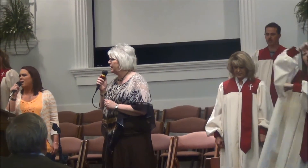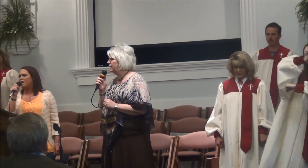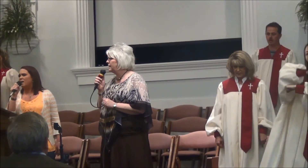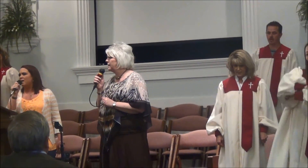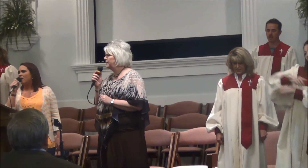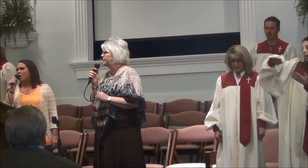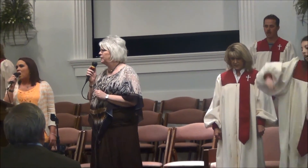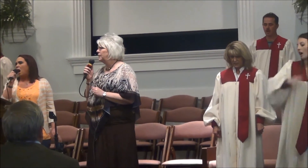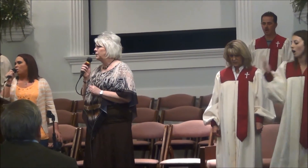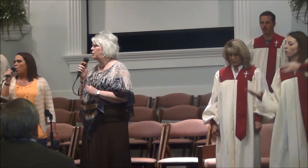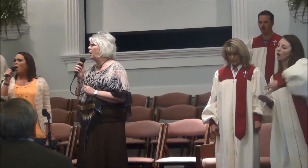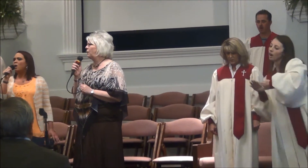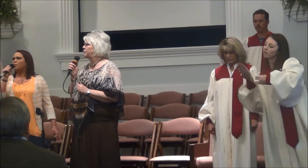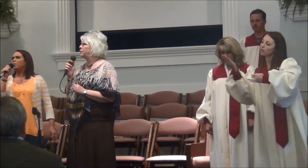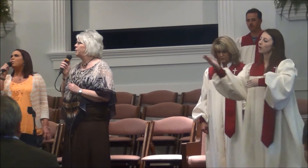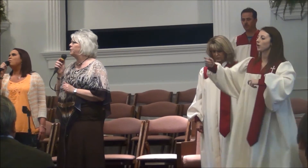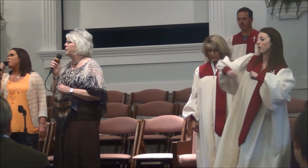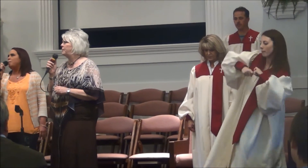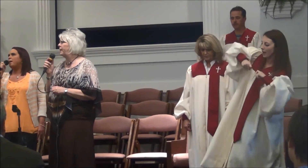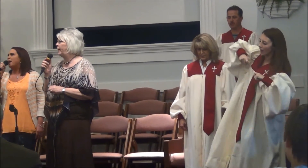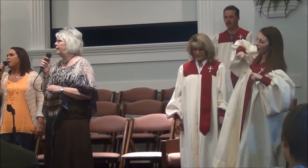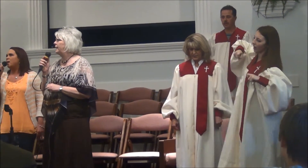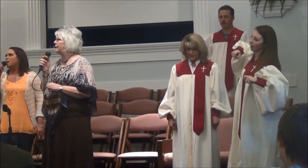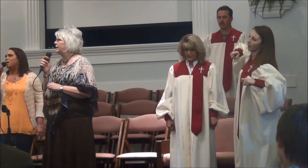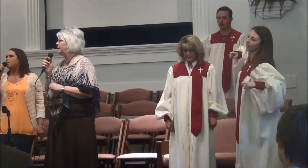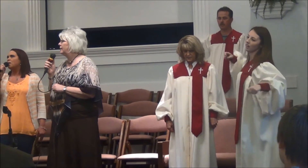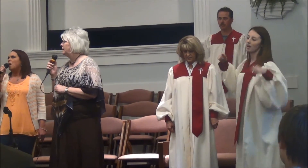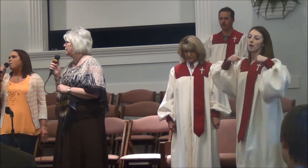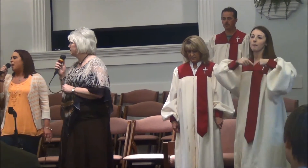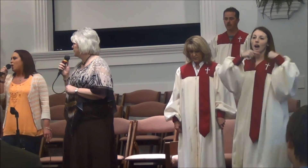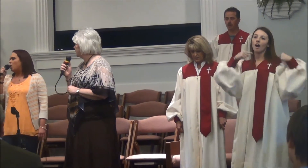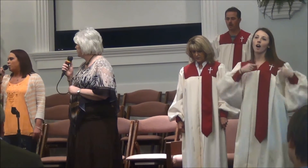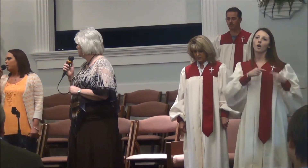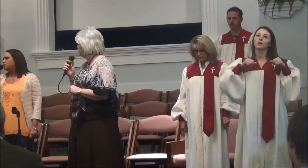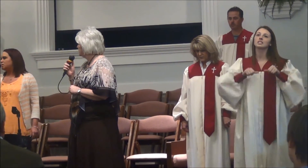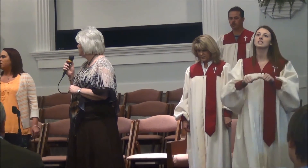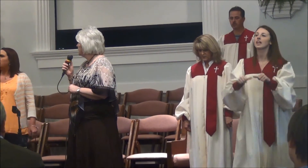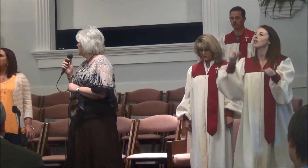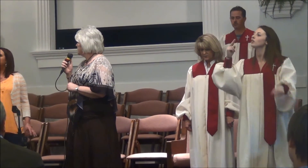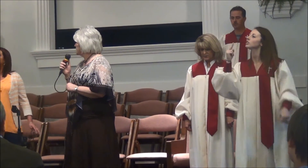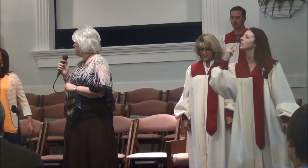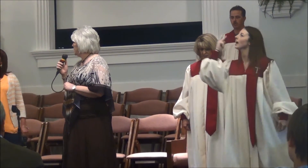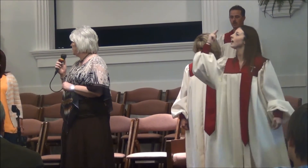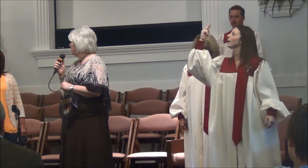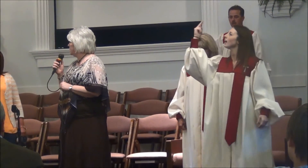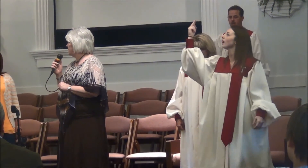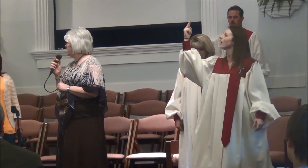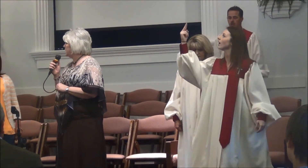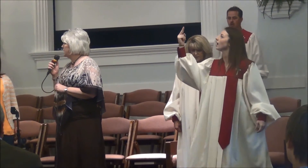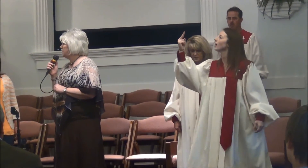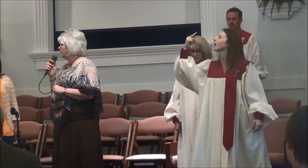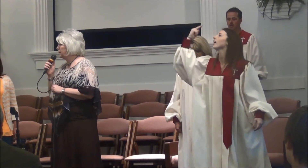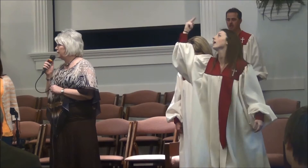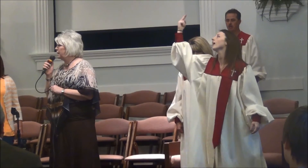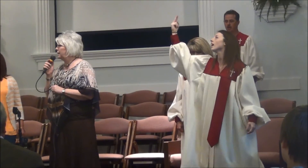day I walk through the pain, my heart would still say,